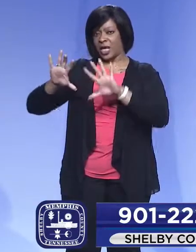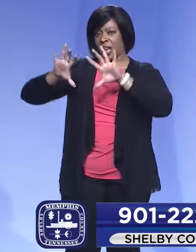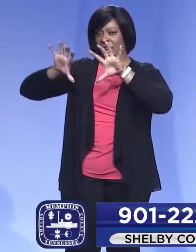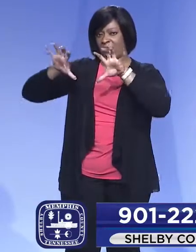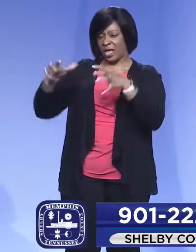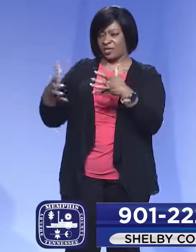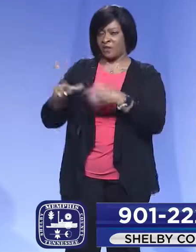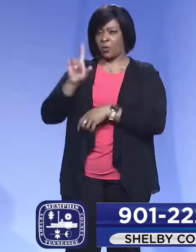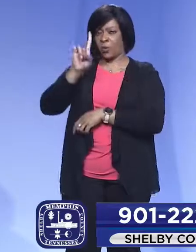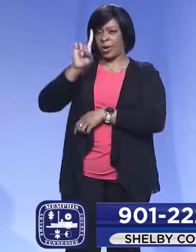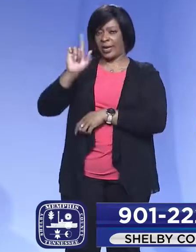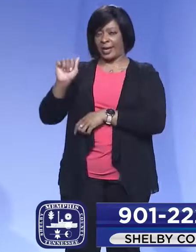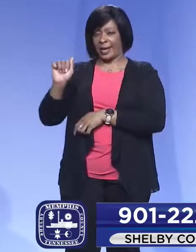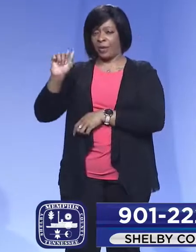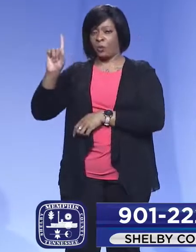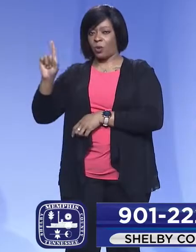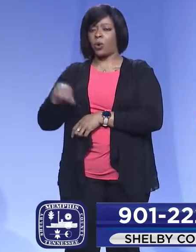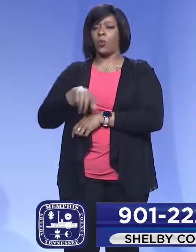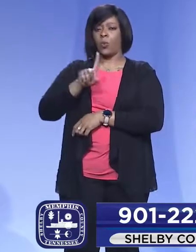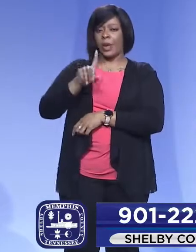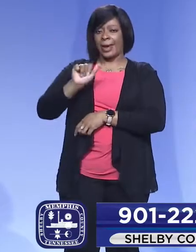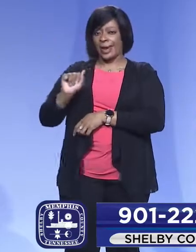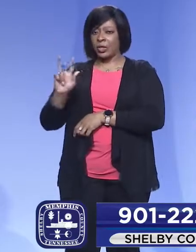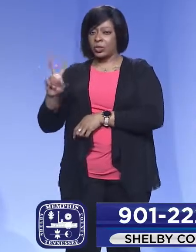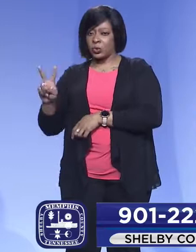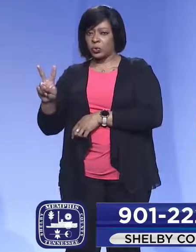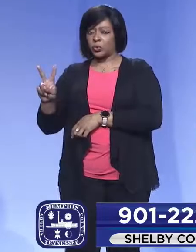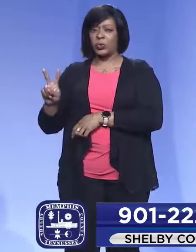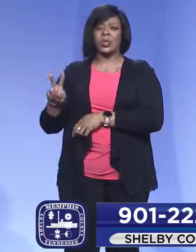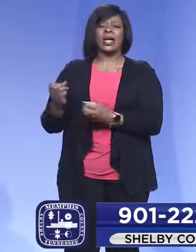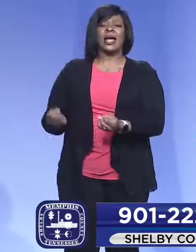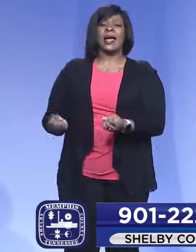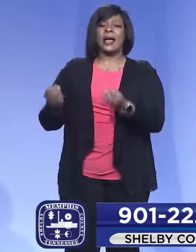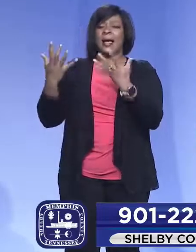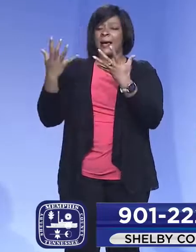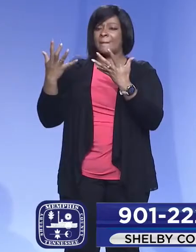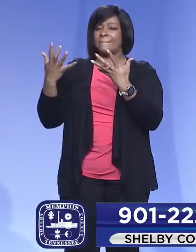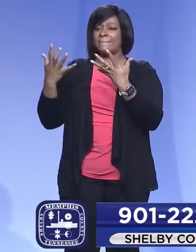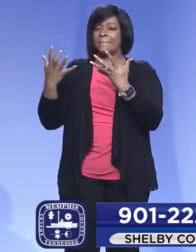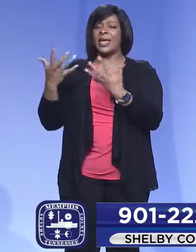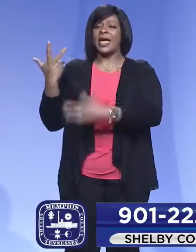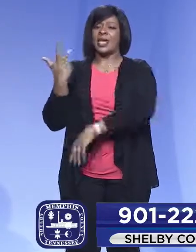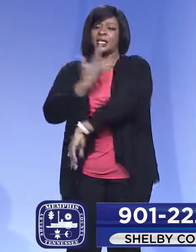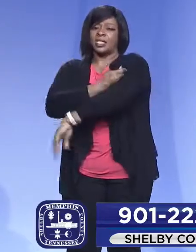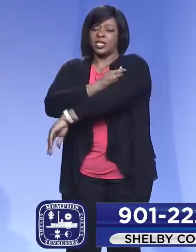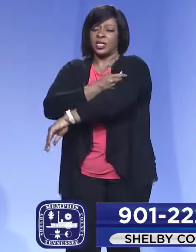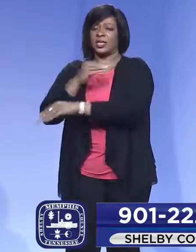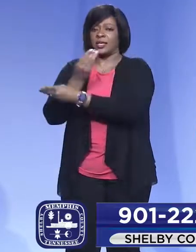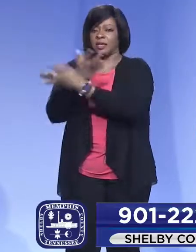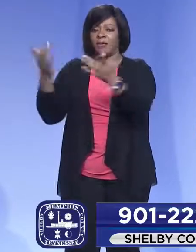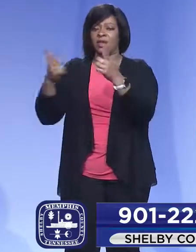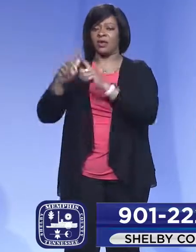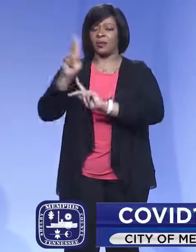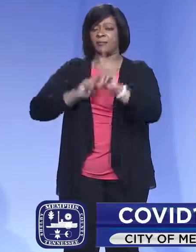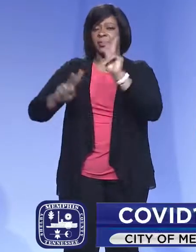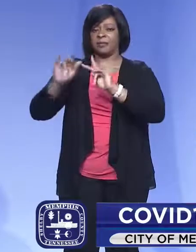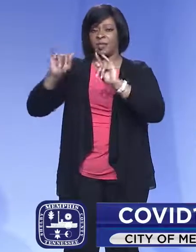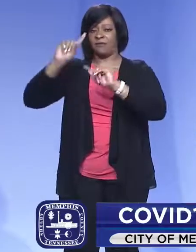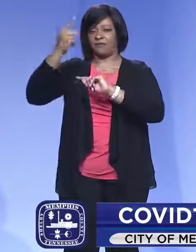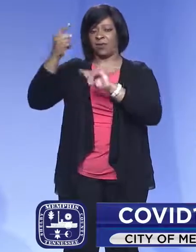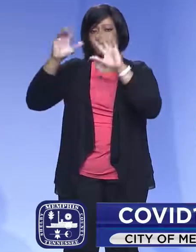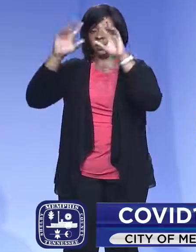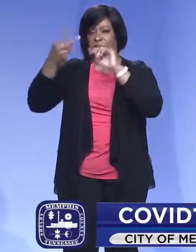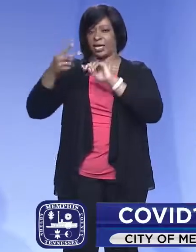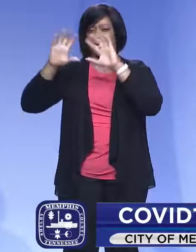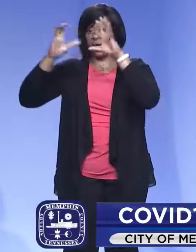as 1A1 and 1A2? In terms of how many vaccines you have to give out to get past those first two categories? So